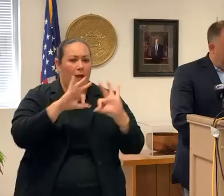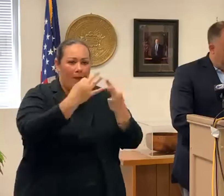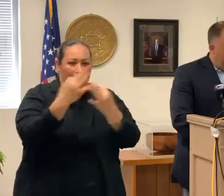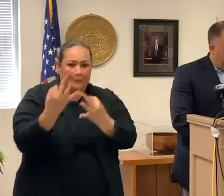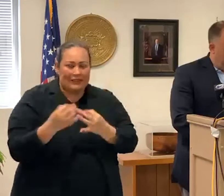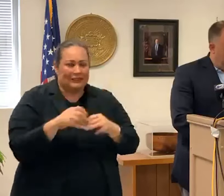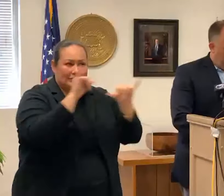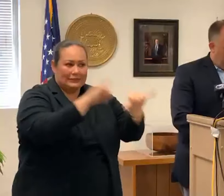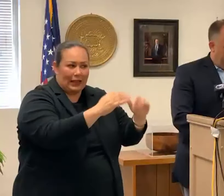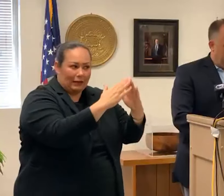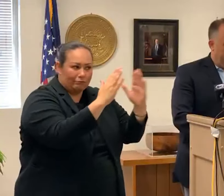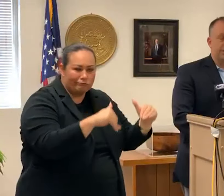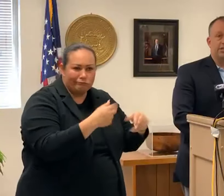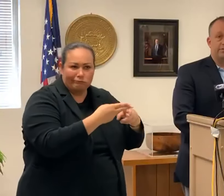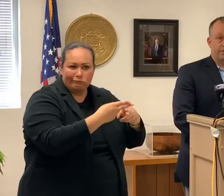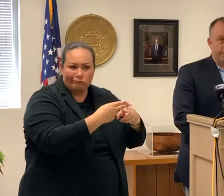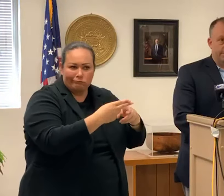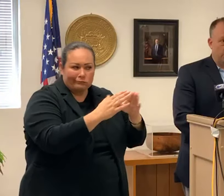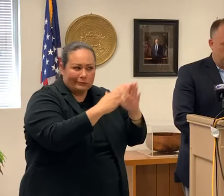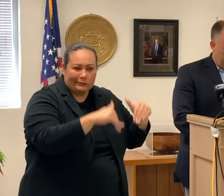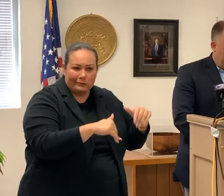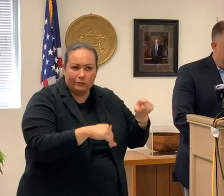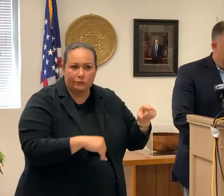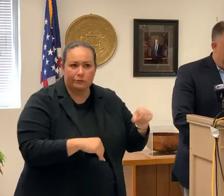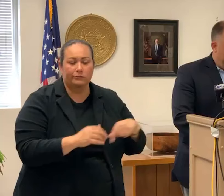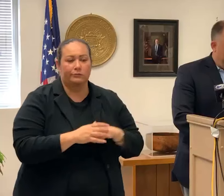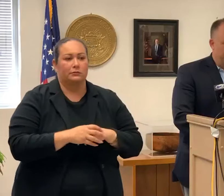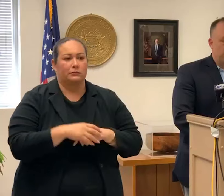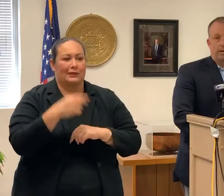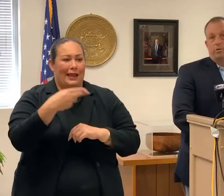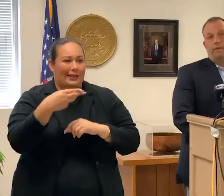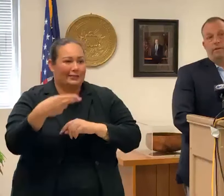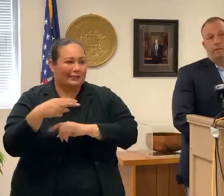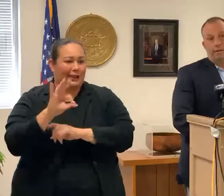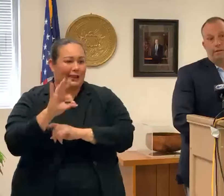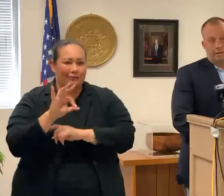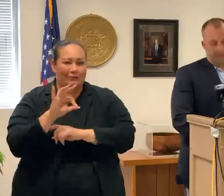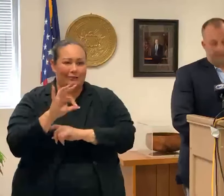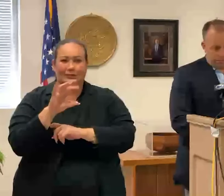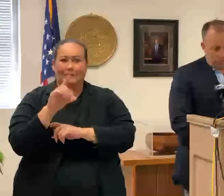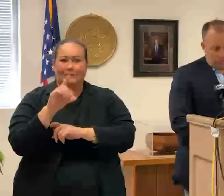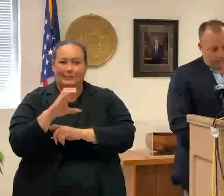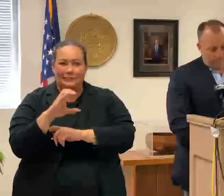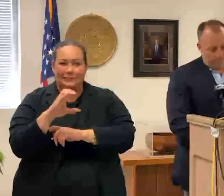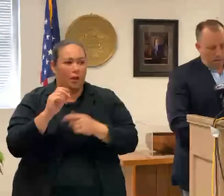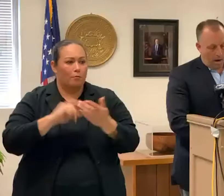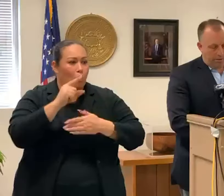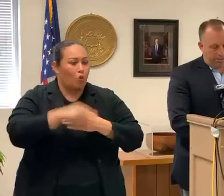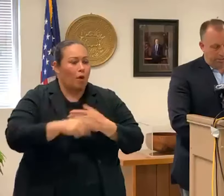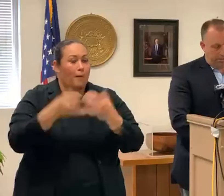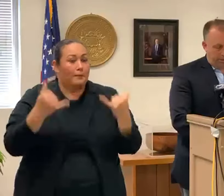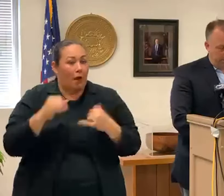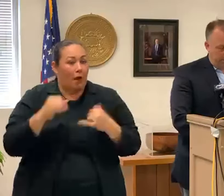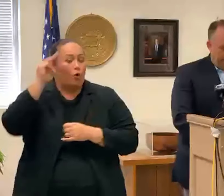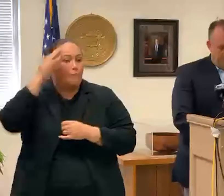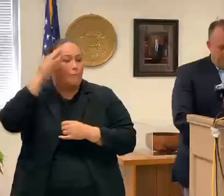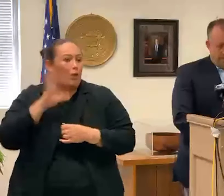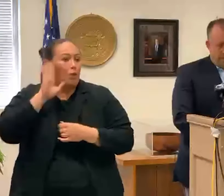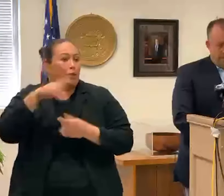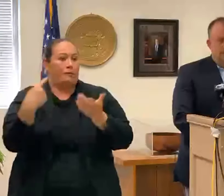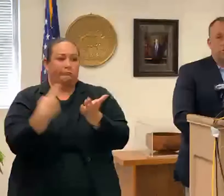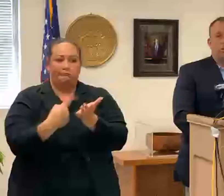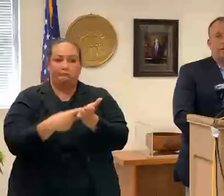in Airbnbs, in our HHFDC program. People are now moving into the Mayor's Excellent Program, which he'll be